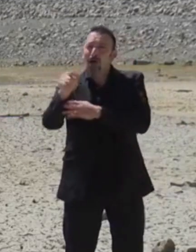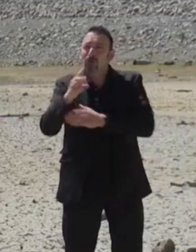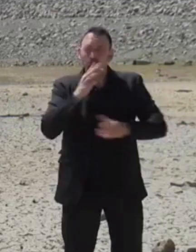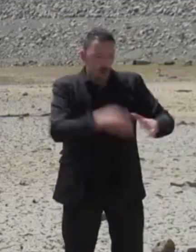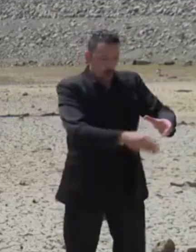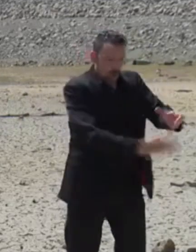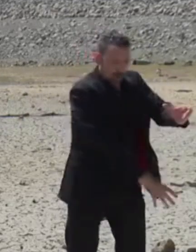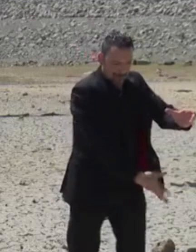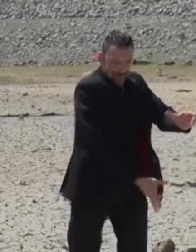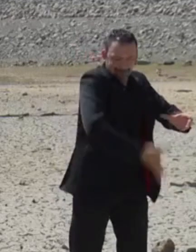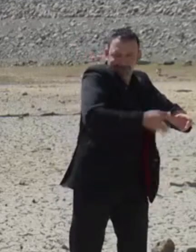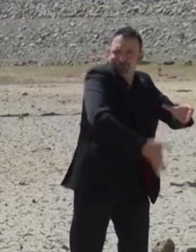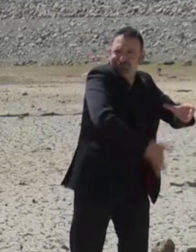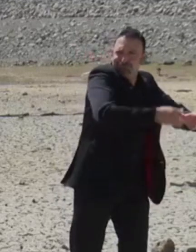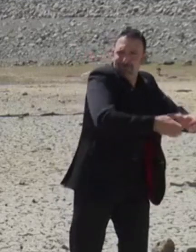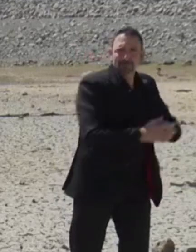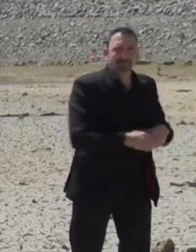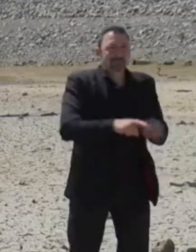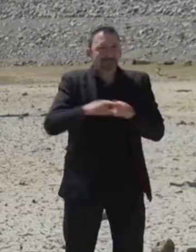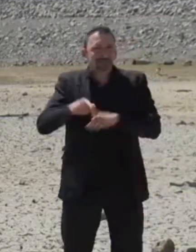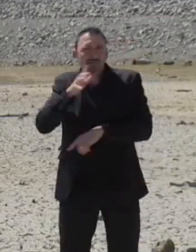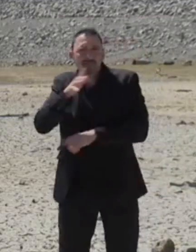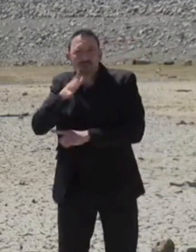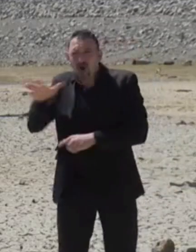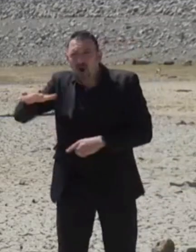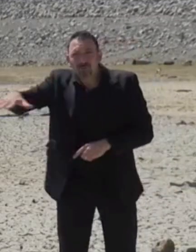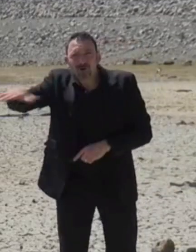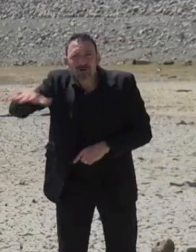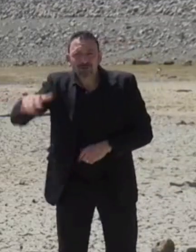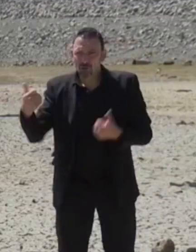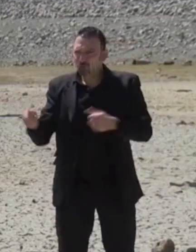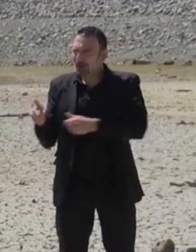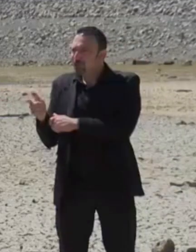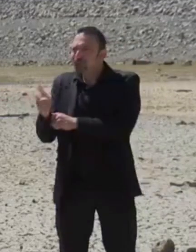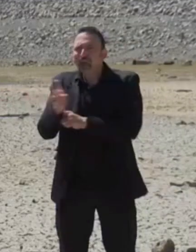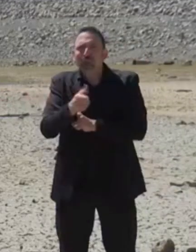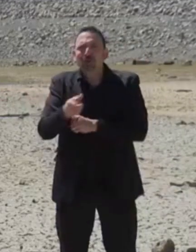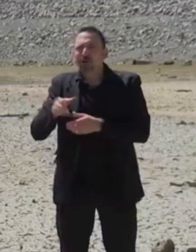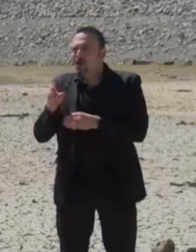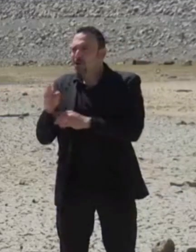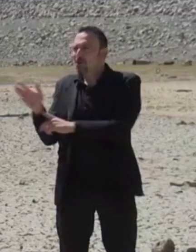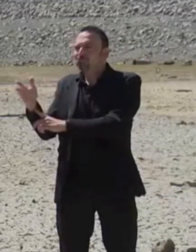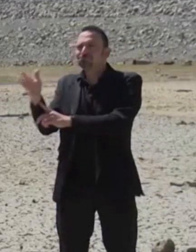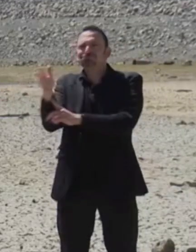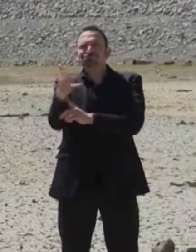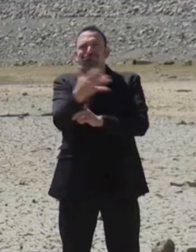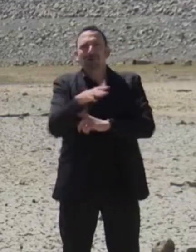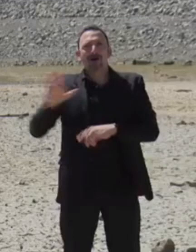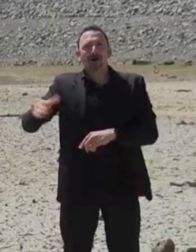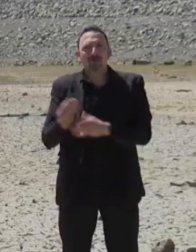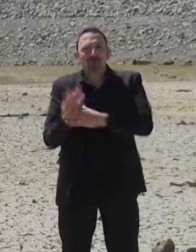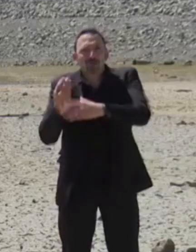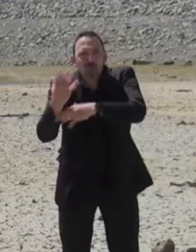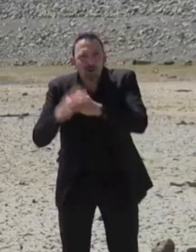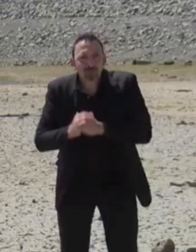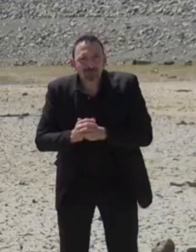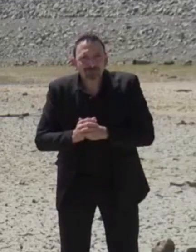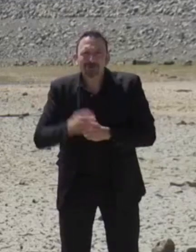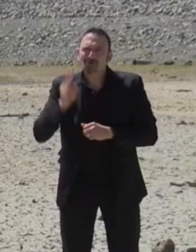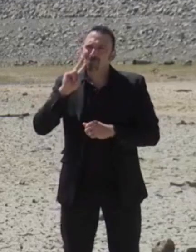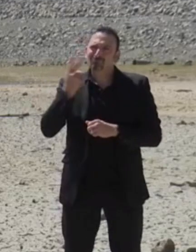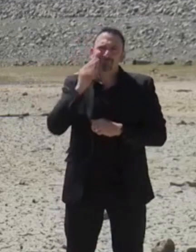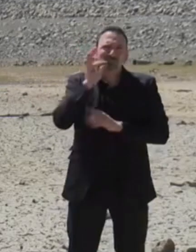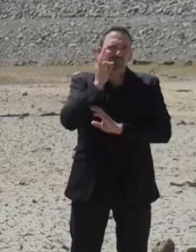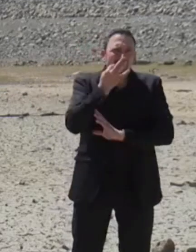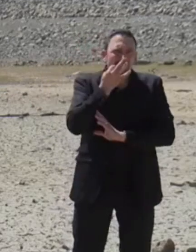be trying to water their crops, with people who live along the river who are going to try to have water for their home, for